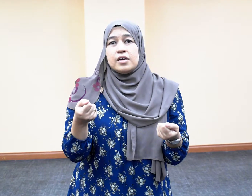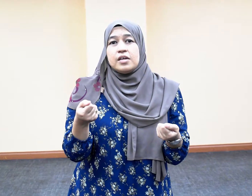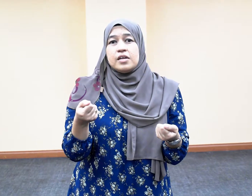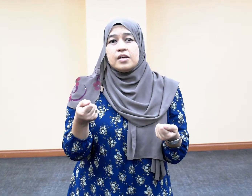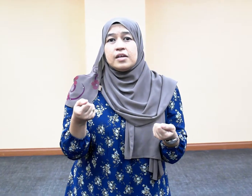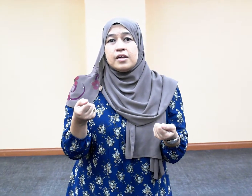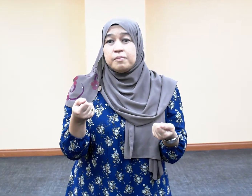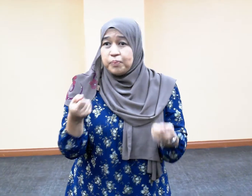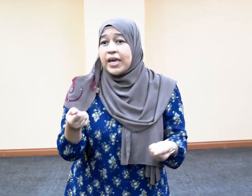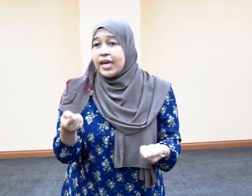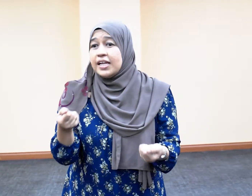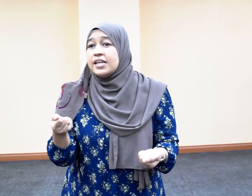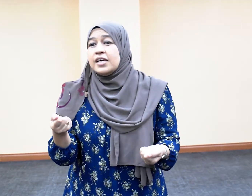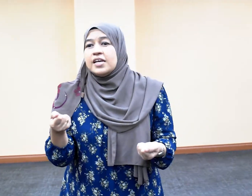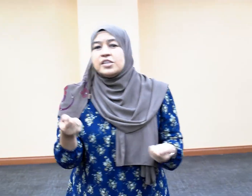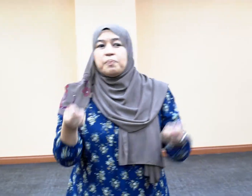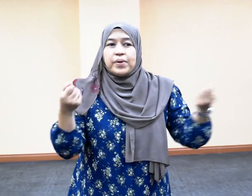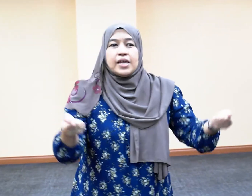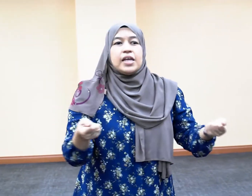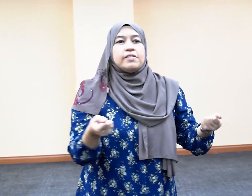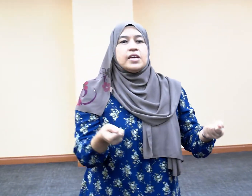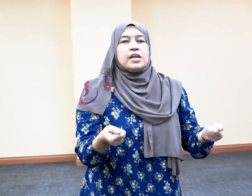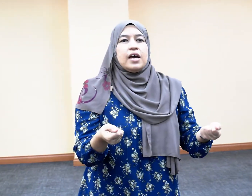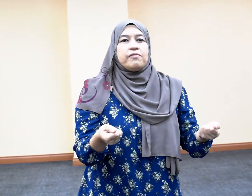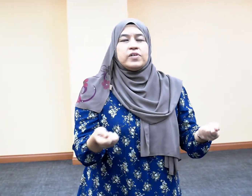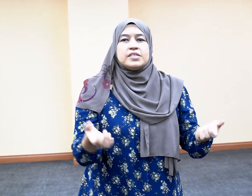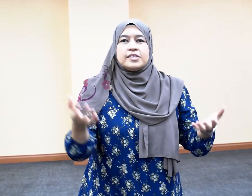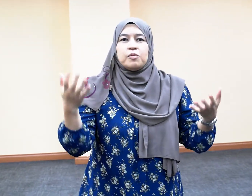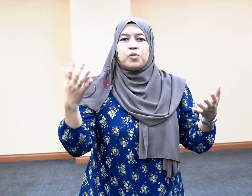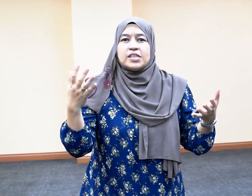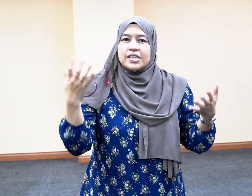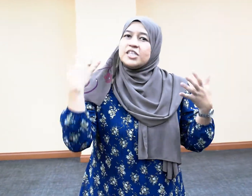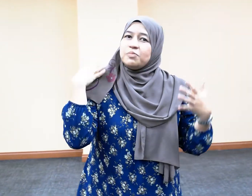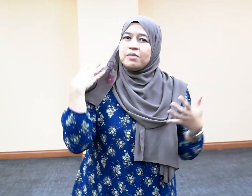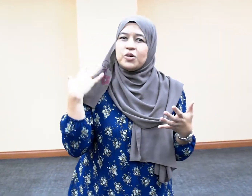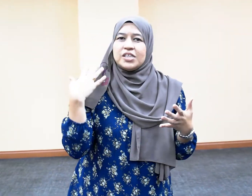When I was The pen And then I feel someone Touch my body